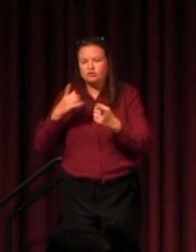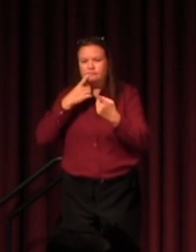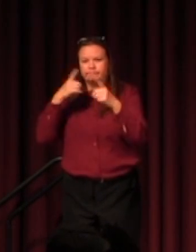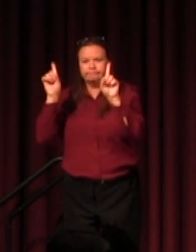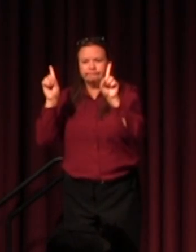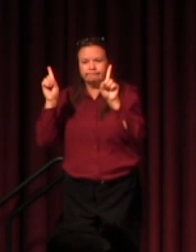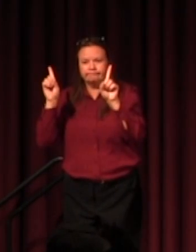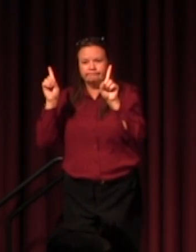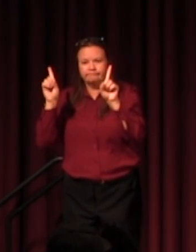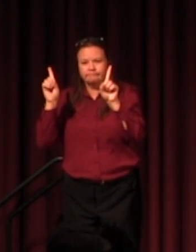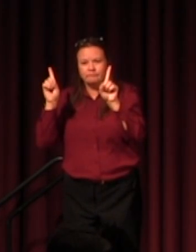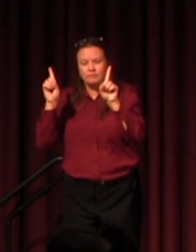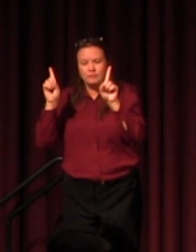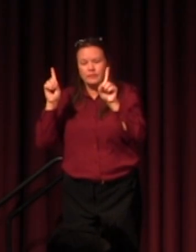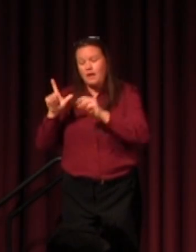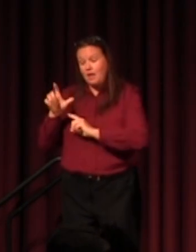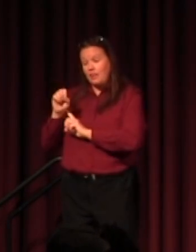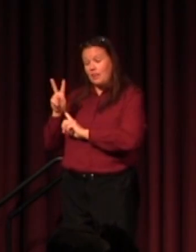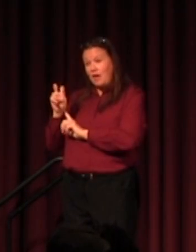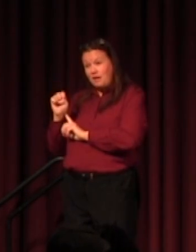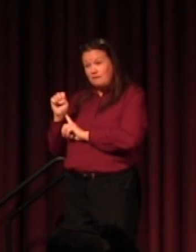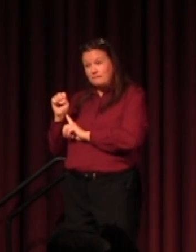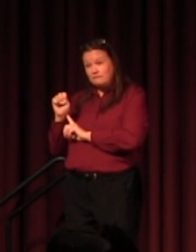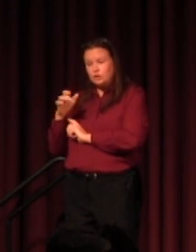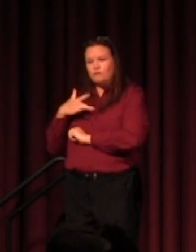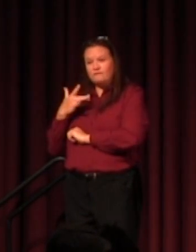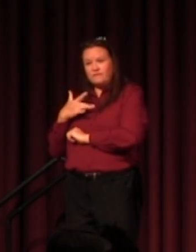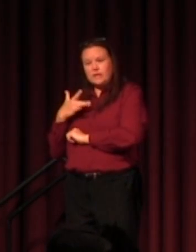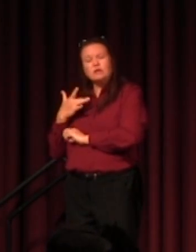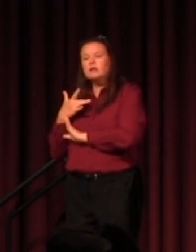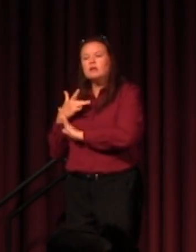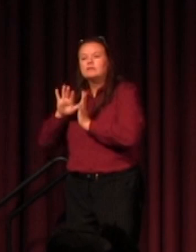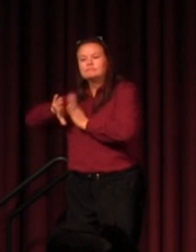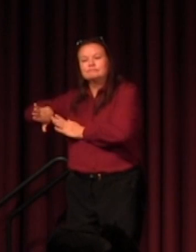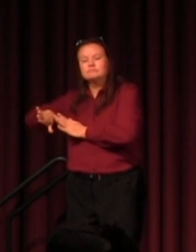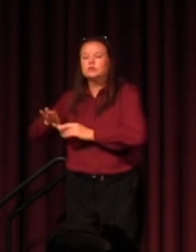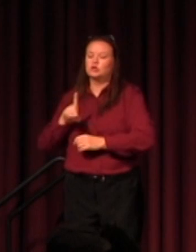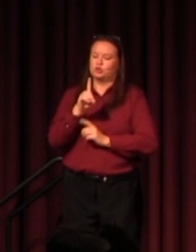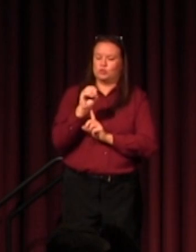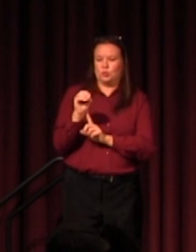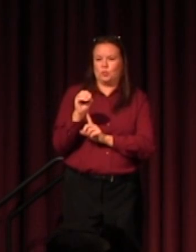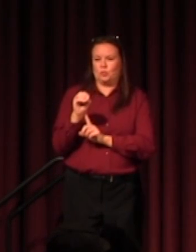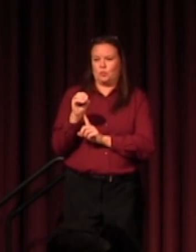This is how you do love. It's not about feelings.